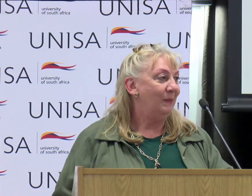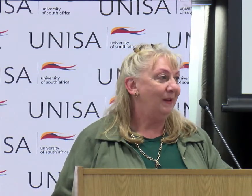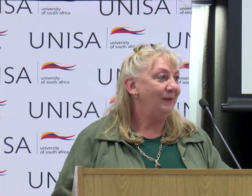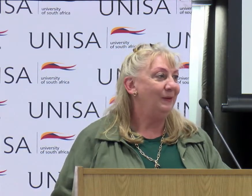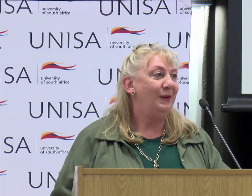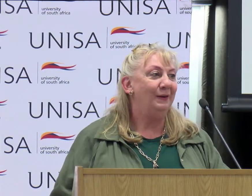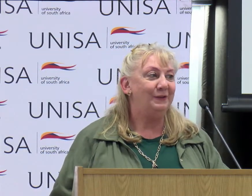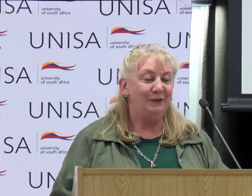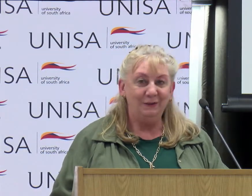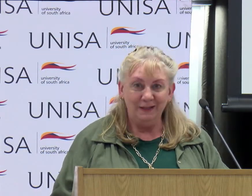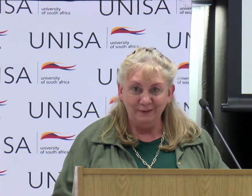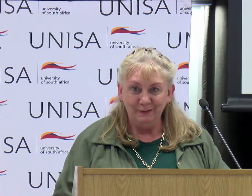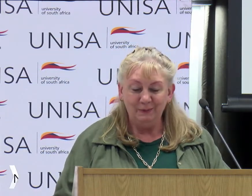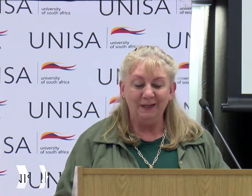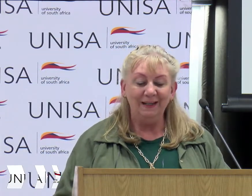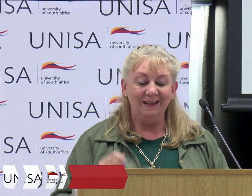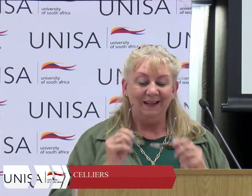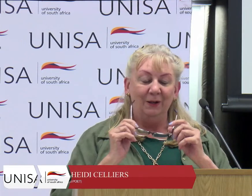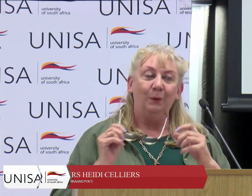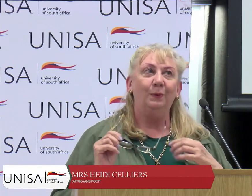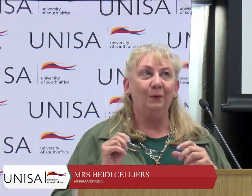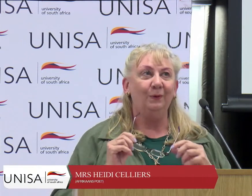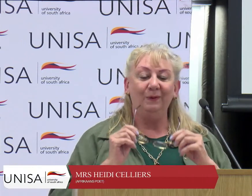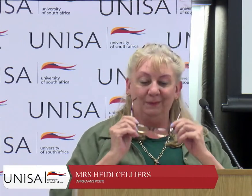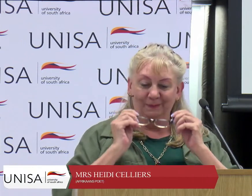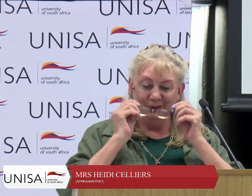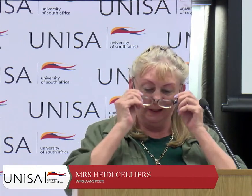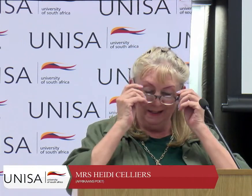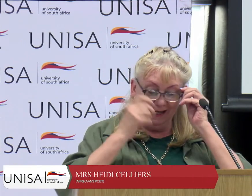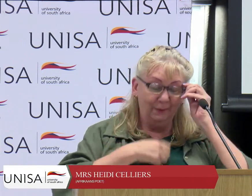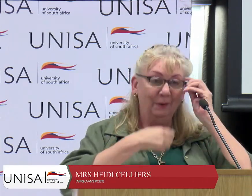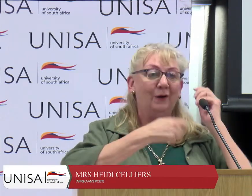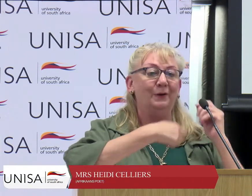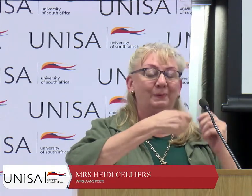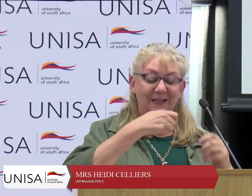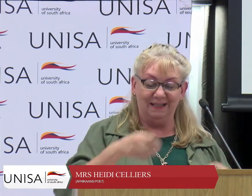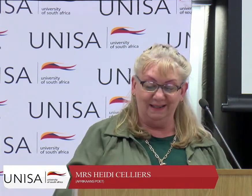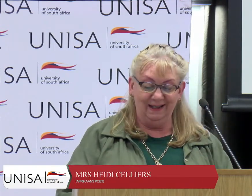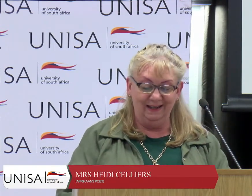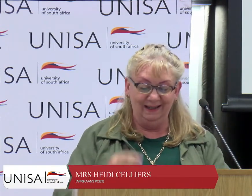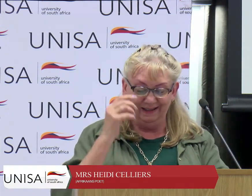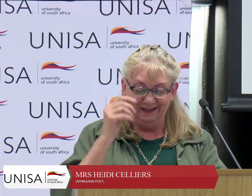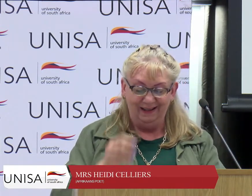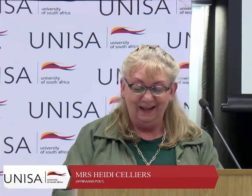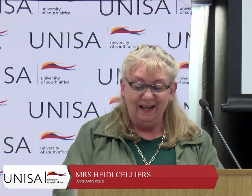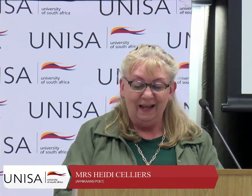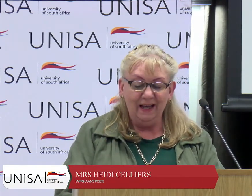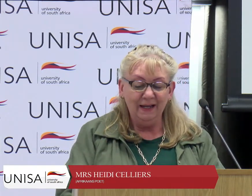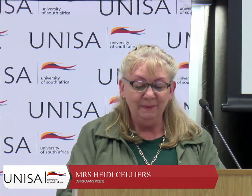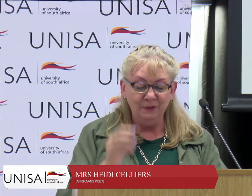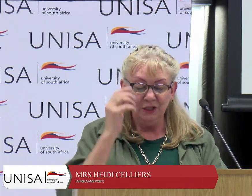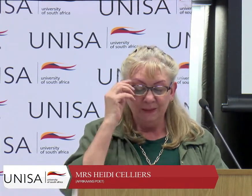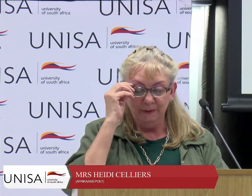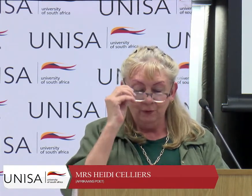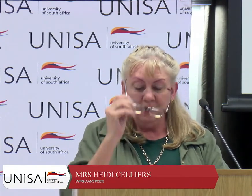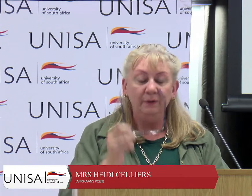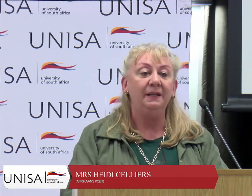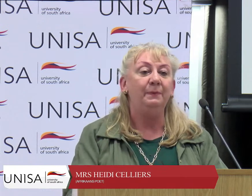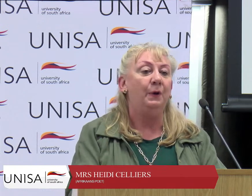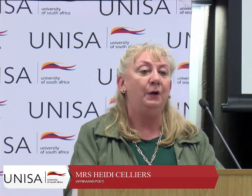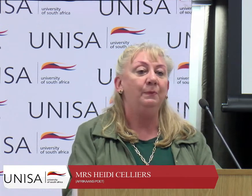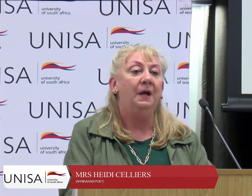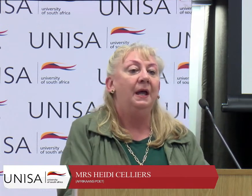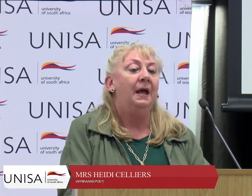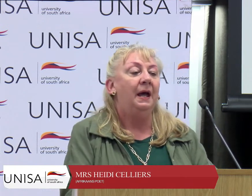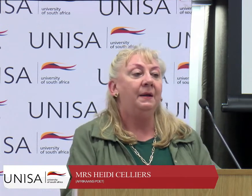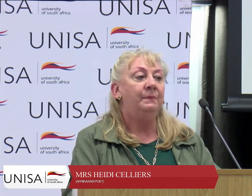Goedemiddag allemaal. Good afternoon, everybody. Ooh, you can hear my heart beating. Just before I read